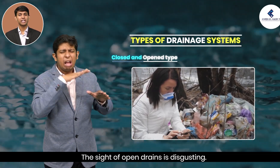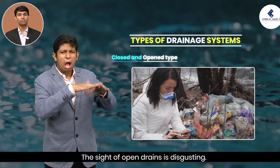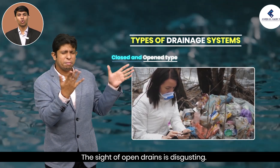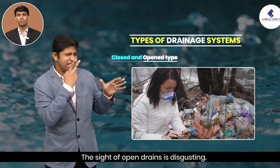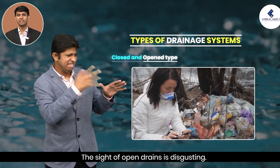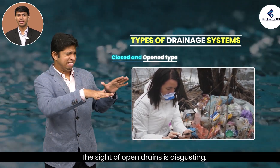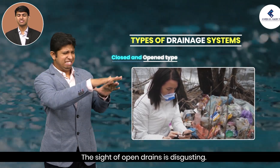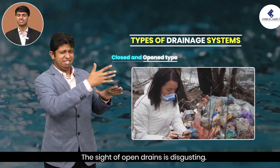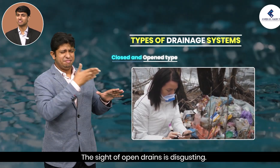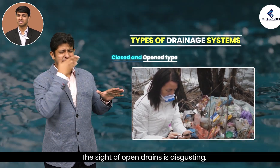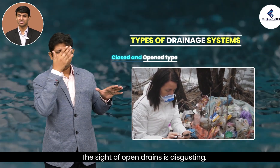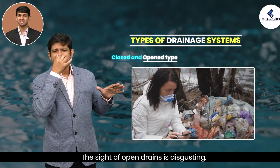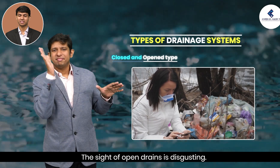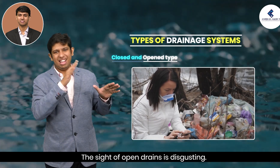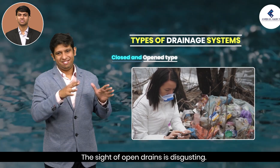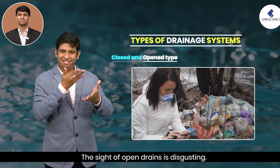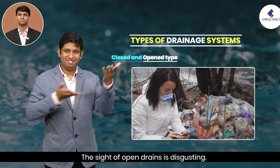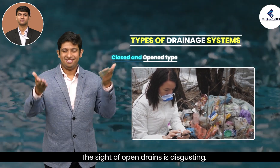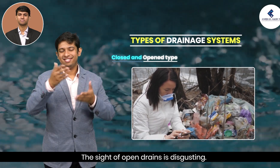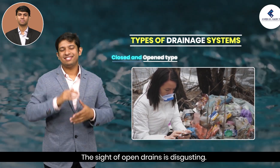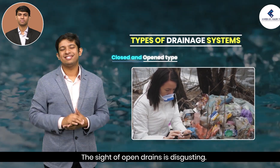The sight of open drains is disgusting.